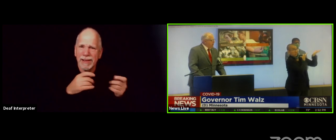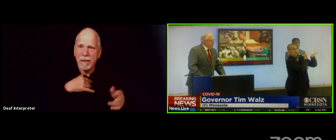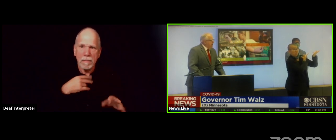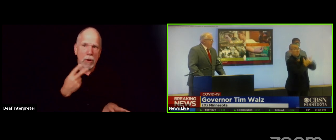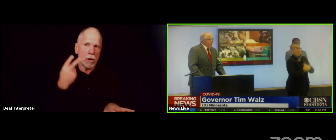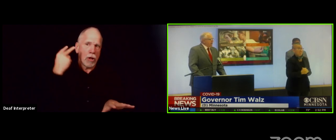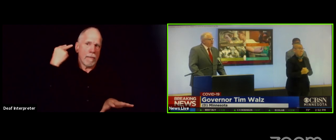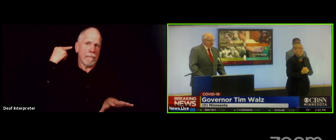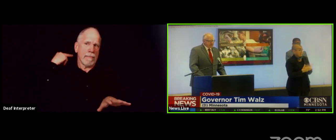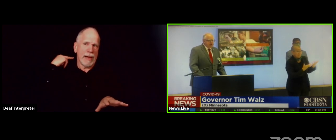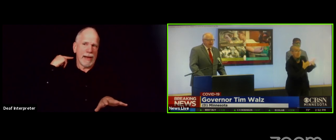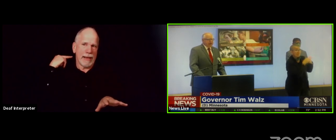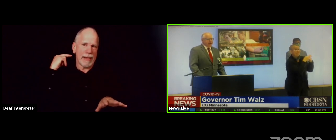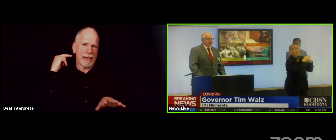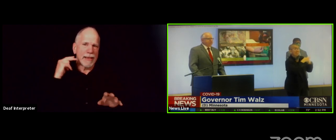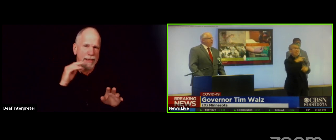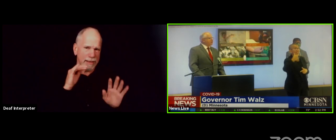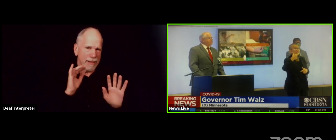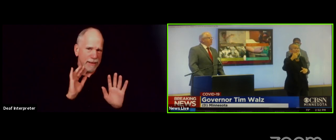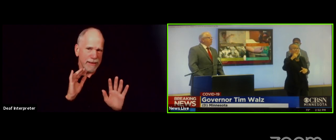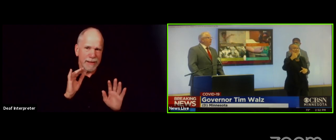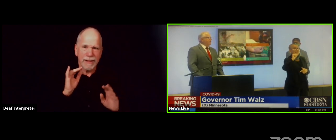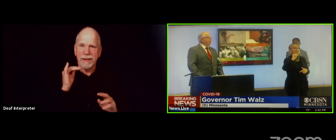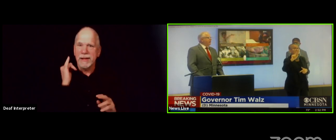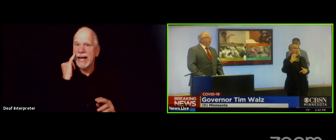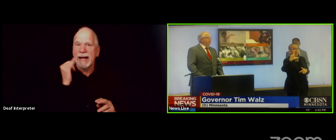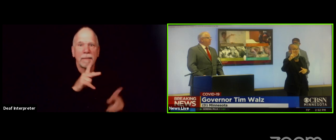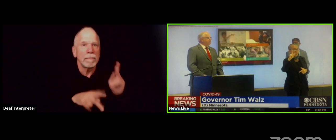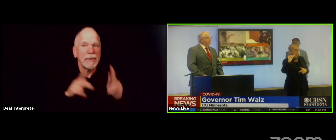Gazelka yesterday, and I was texting